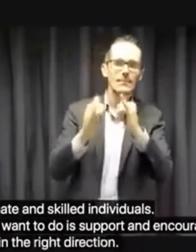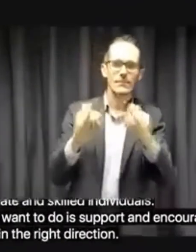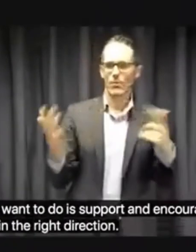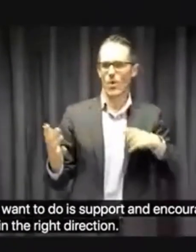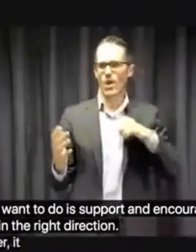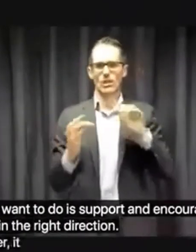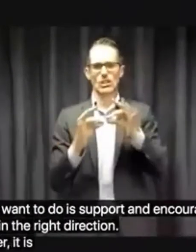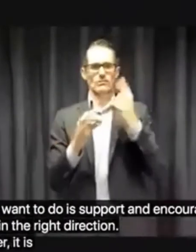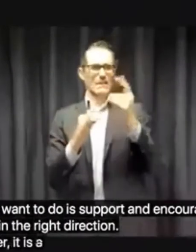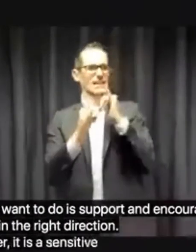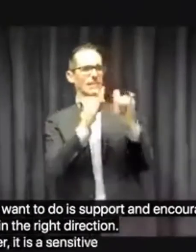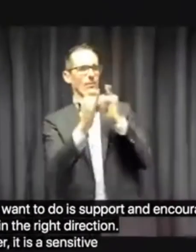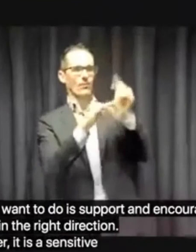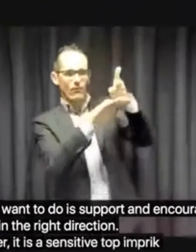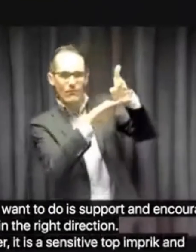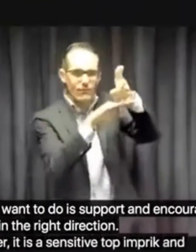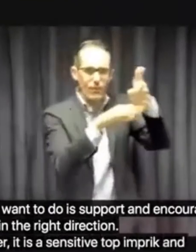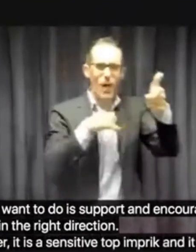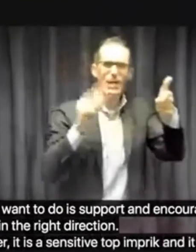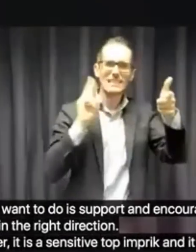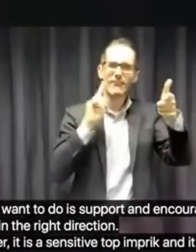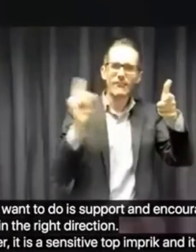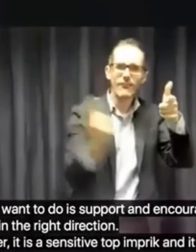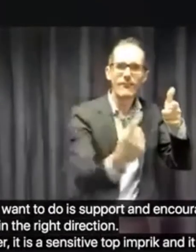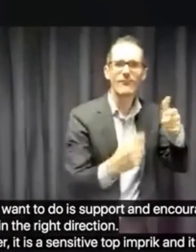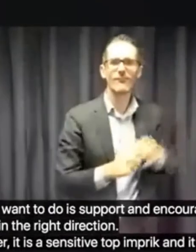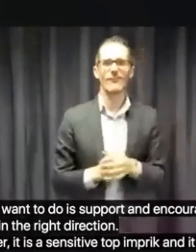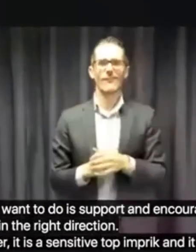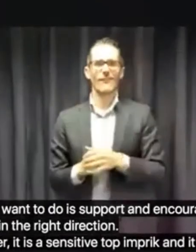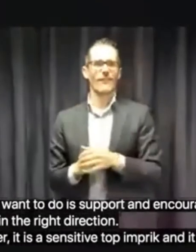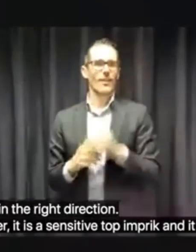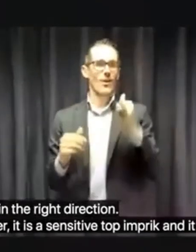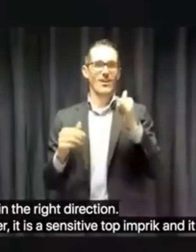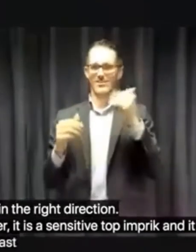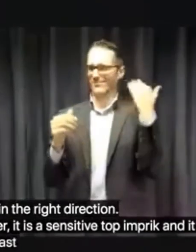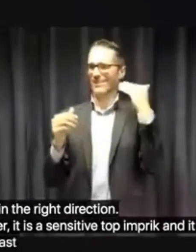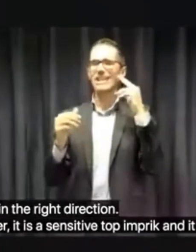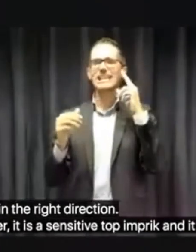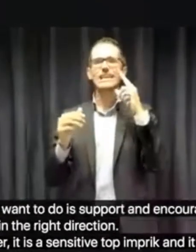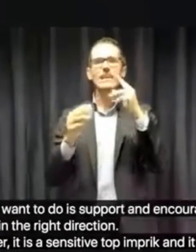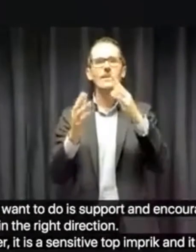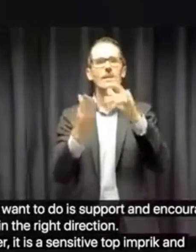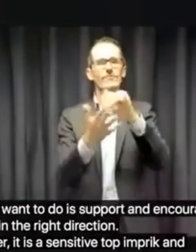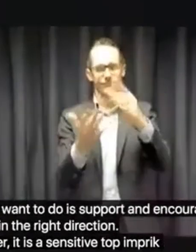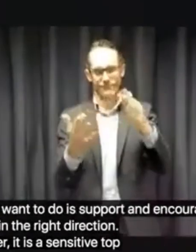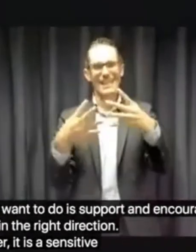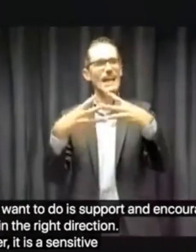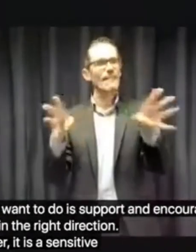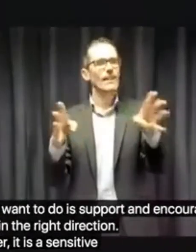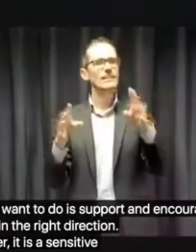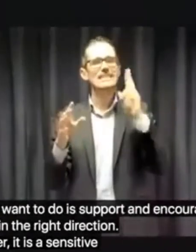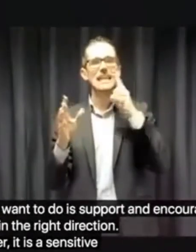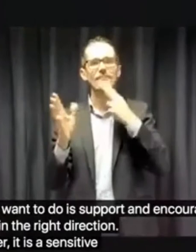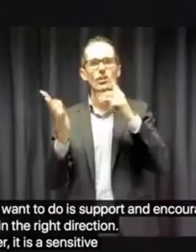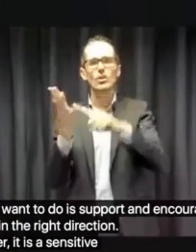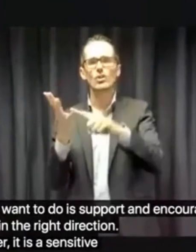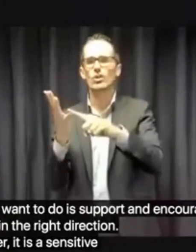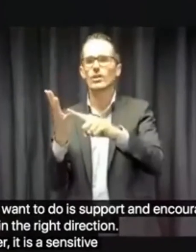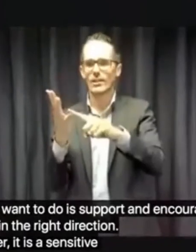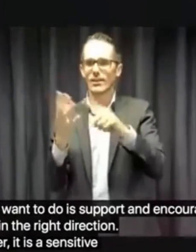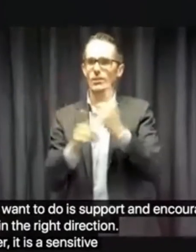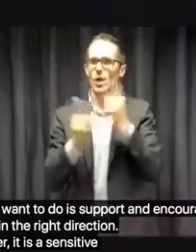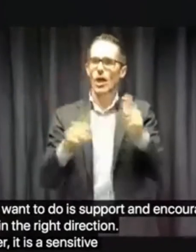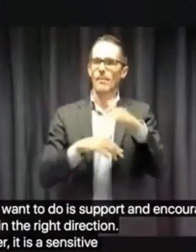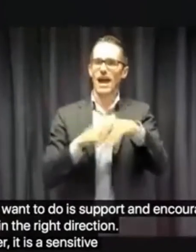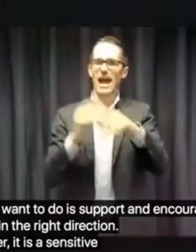12 months, particularly with the media interviews. Why are interpreters being interviewed on television? Why don't we interview a deaf person? Mason,